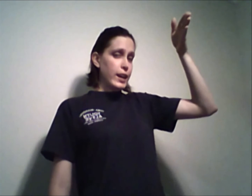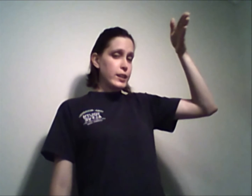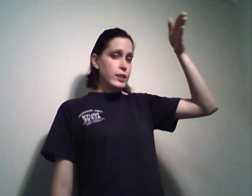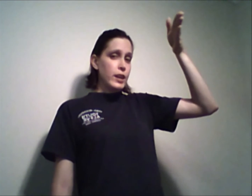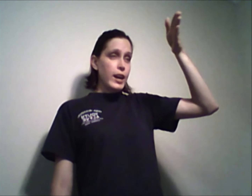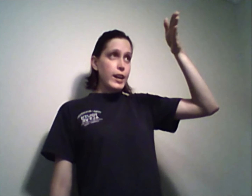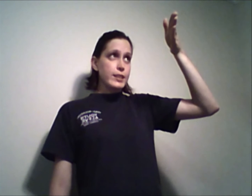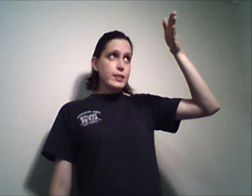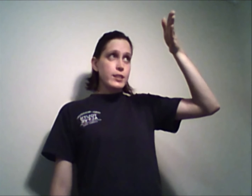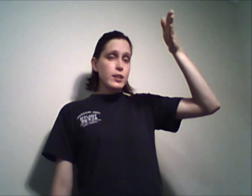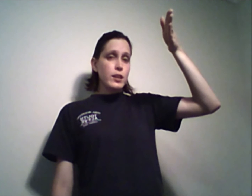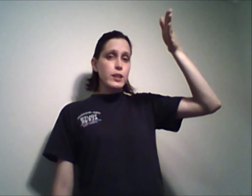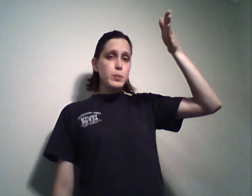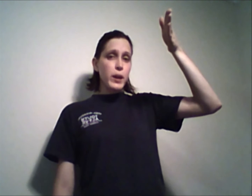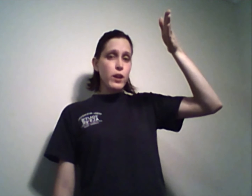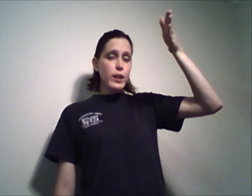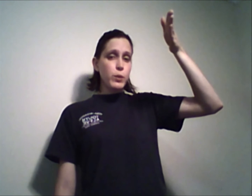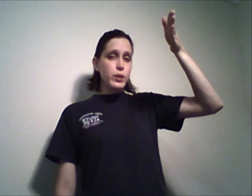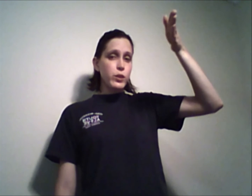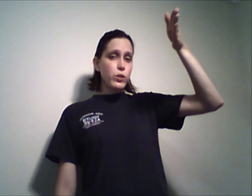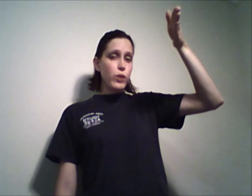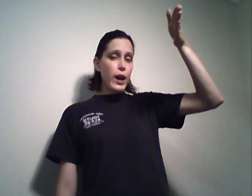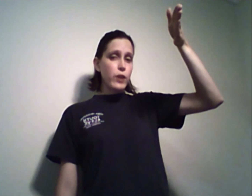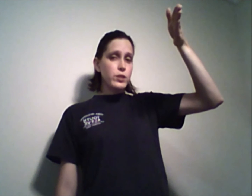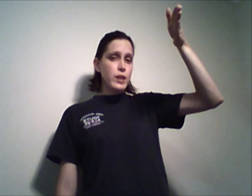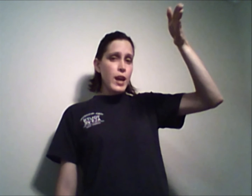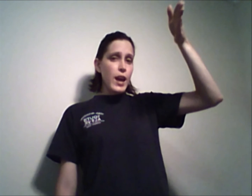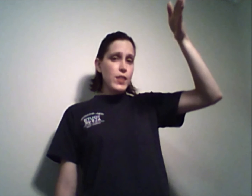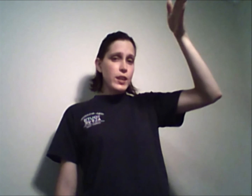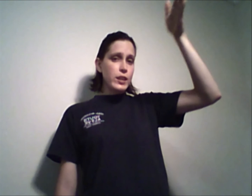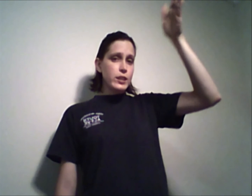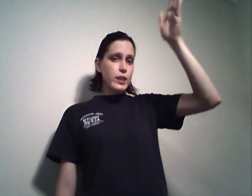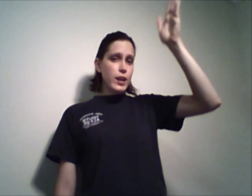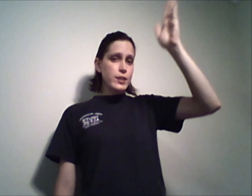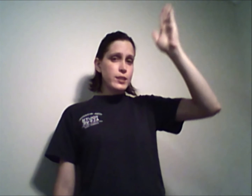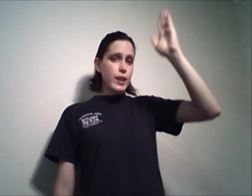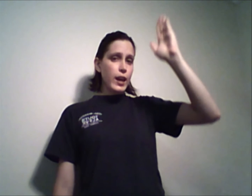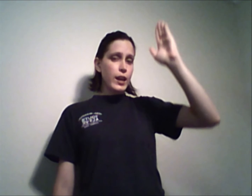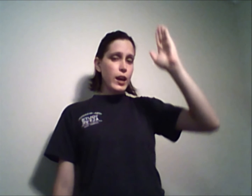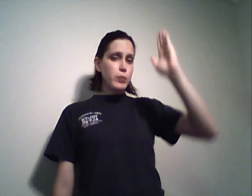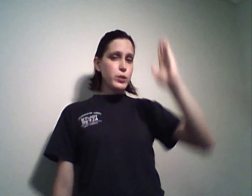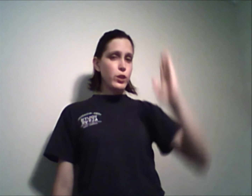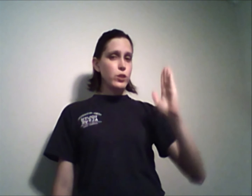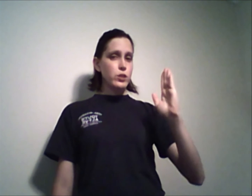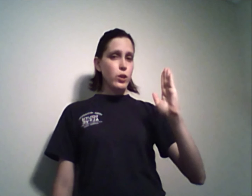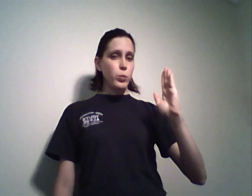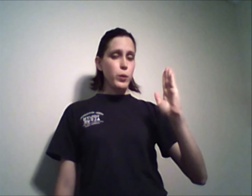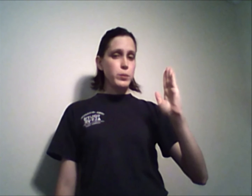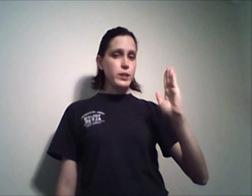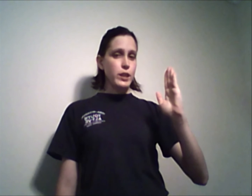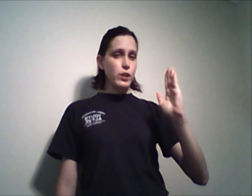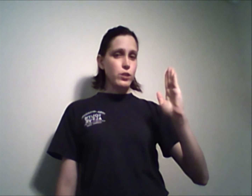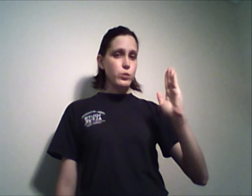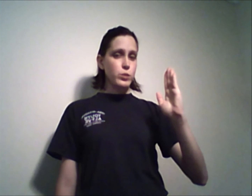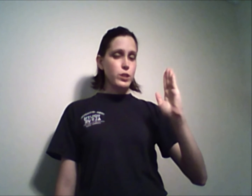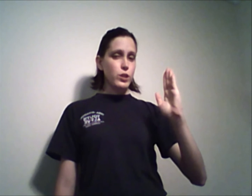hand. It is parallel with the ground, and then it does an upturn to go perpendicular to the